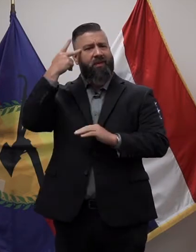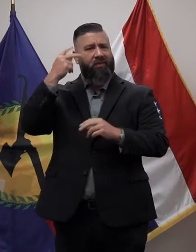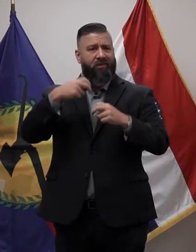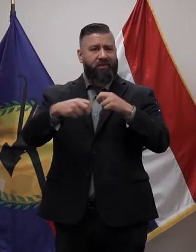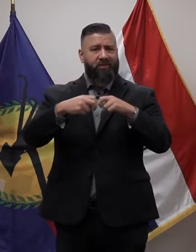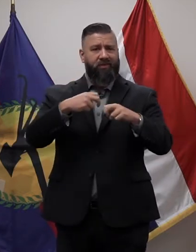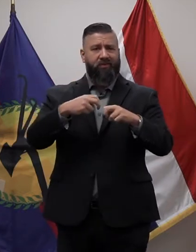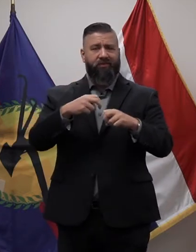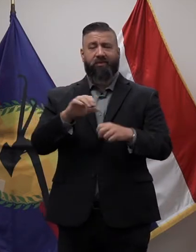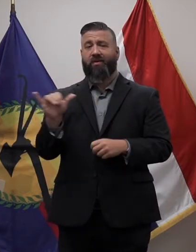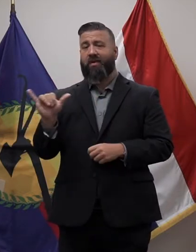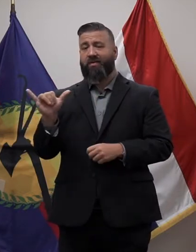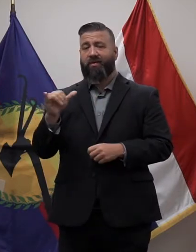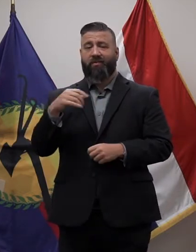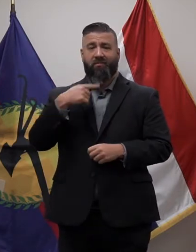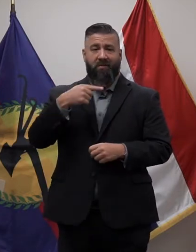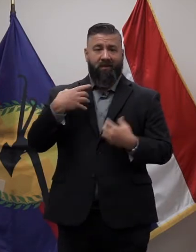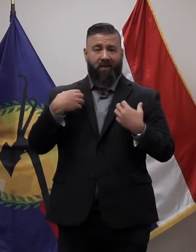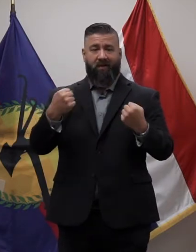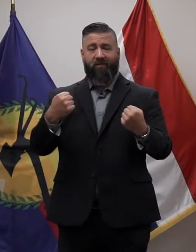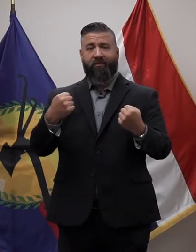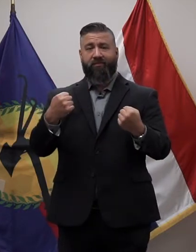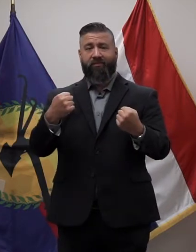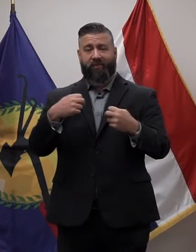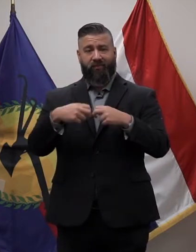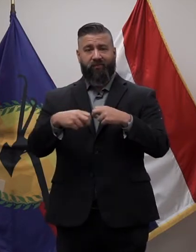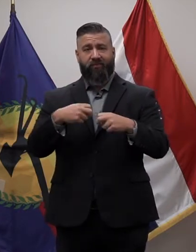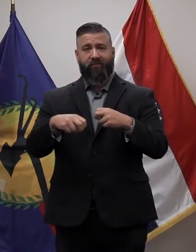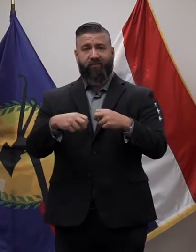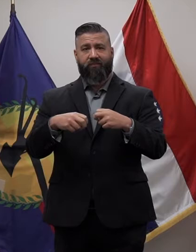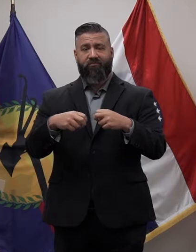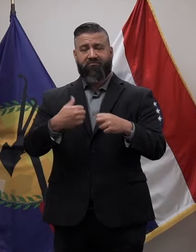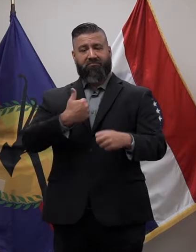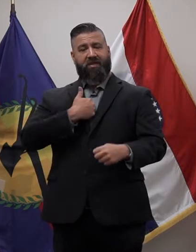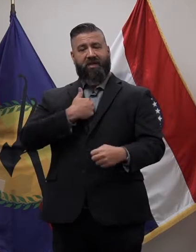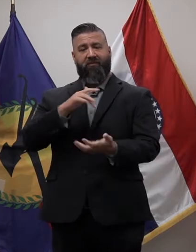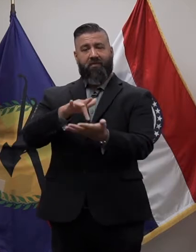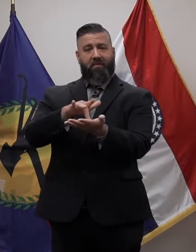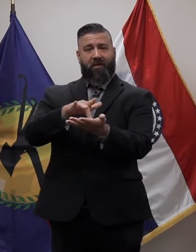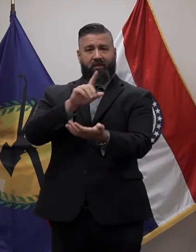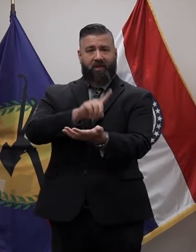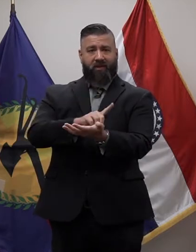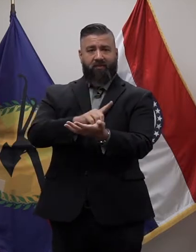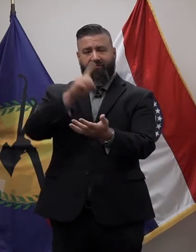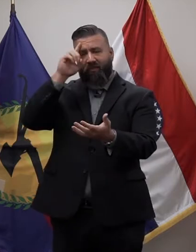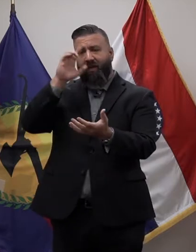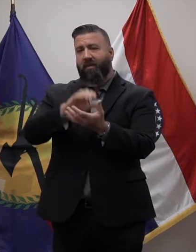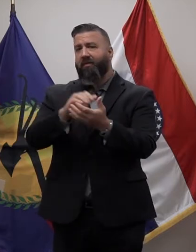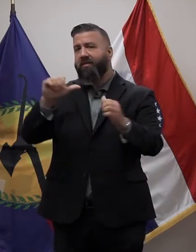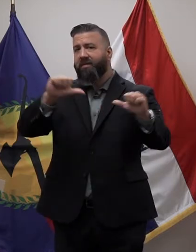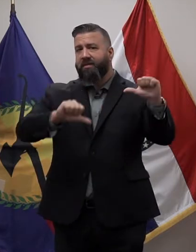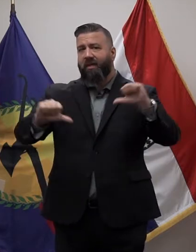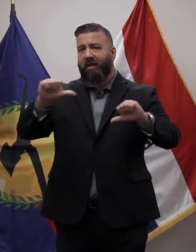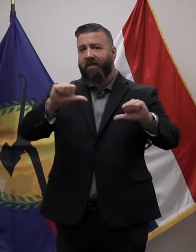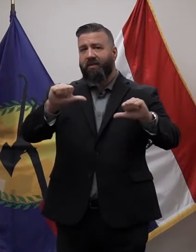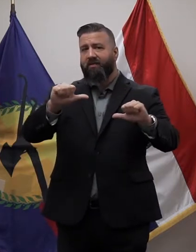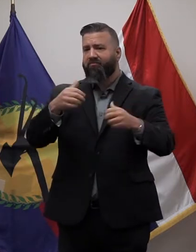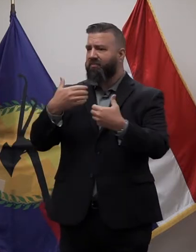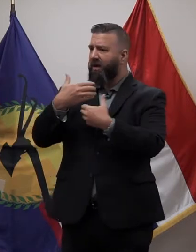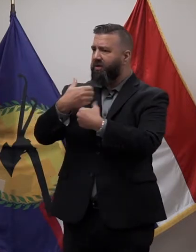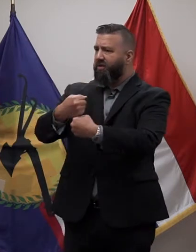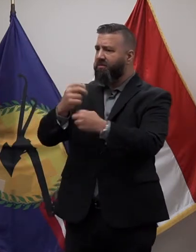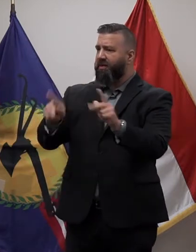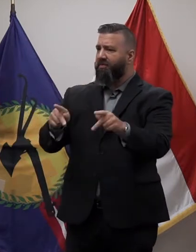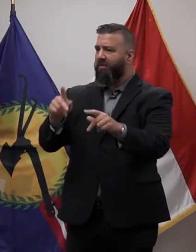health issue. But as a medical doctor, I believe in science. I believe in those in our research labs, our